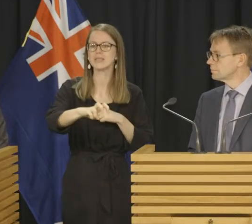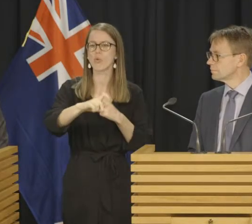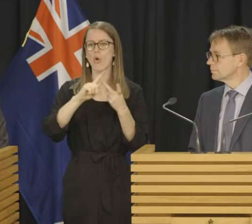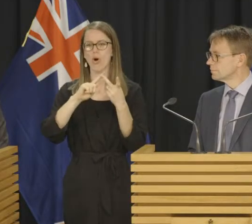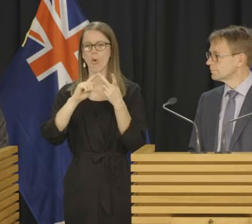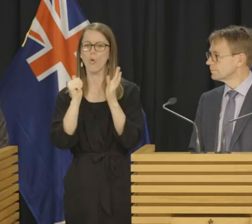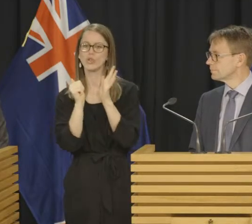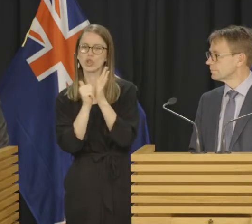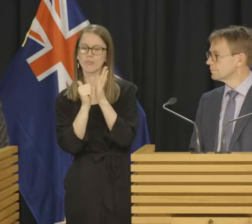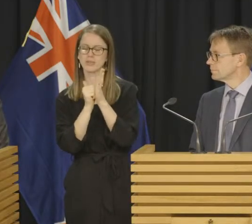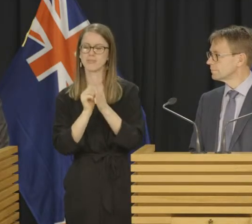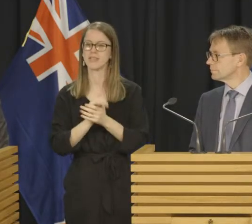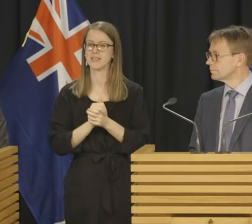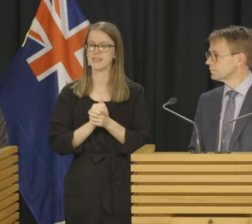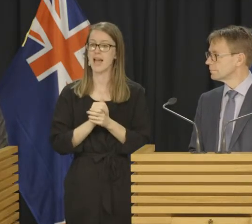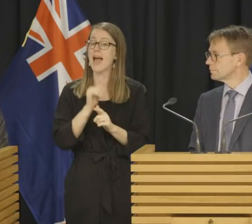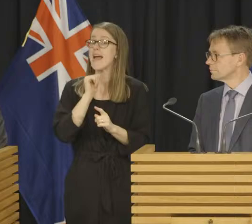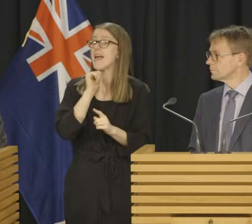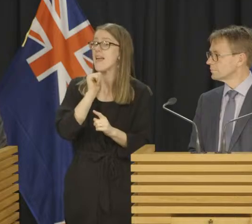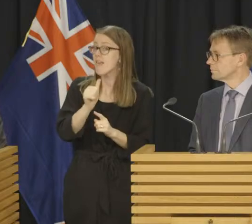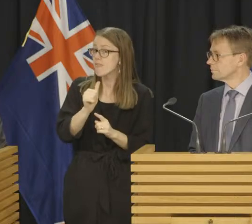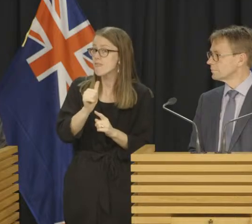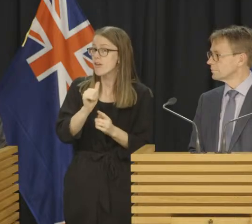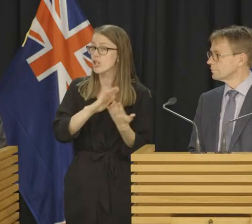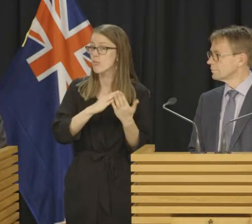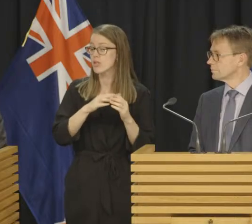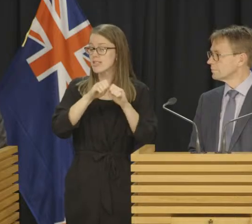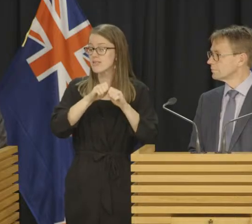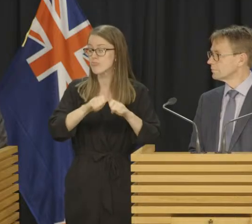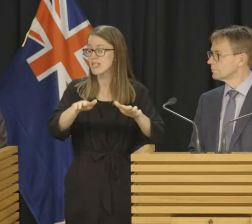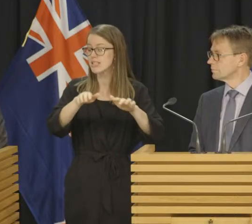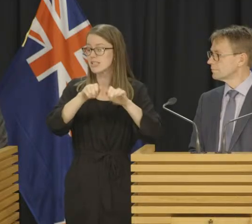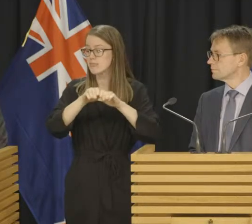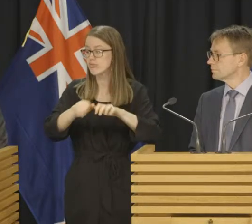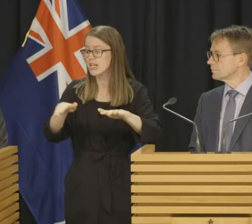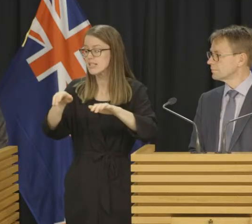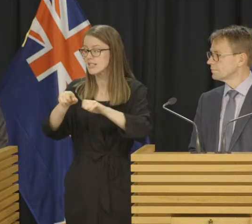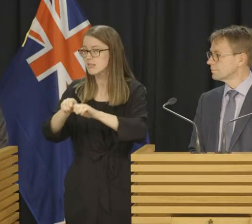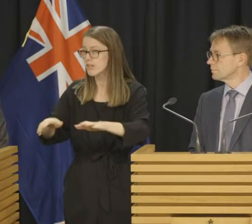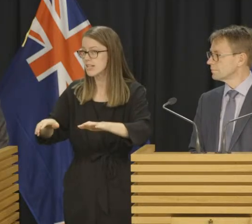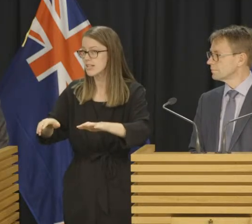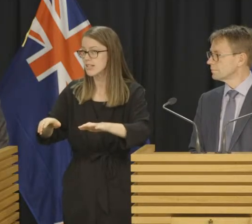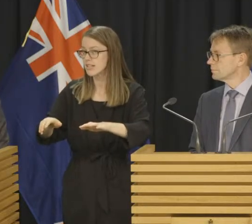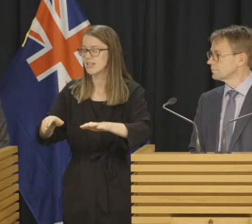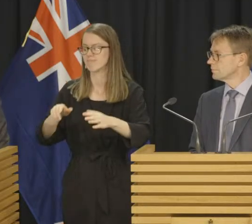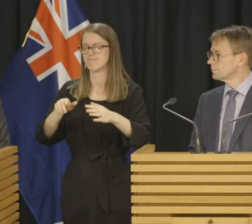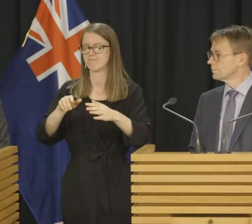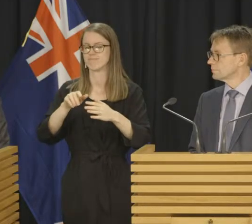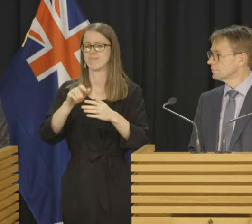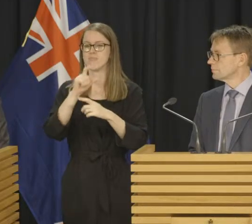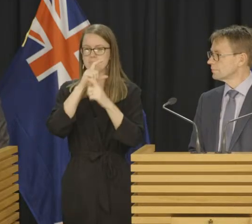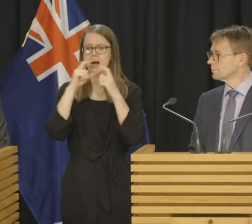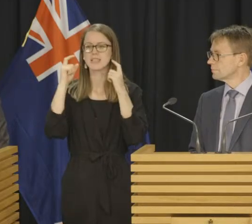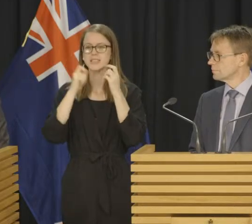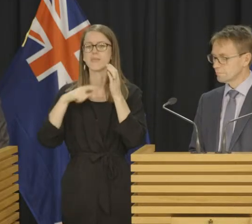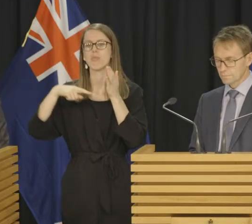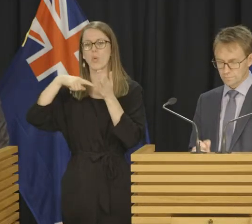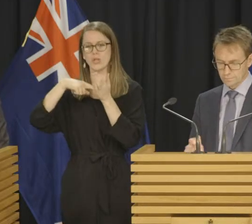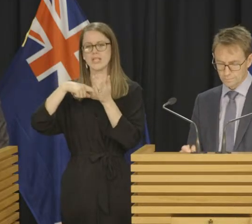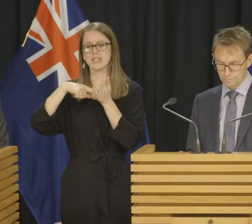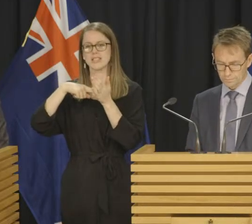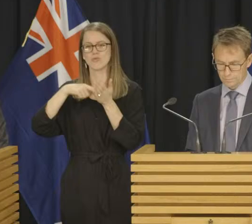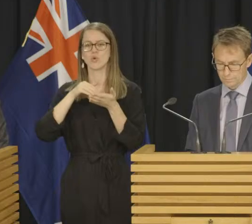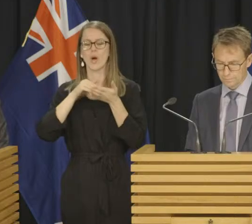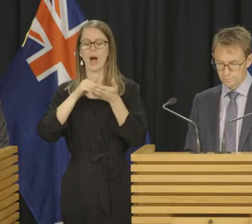in shops. If there are further outbreaks of COVID-19, masks will be another important component in